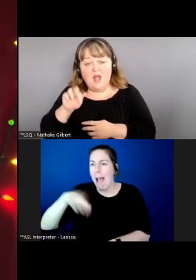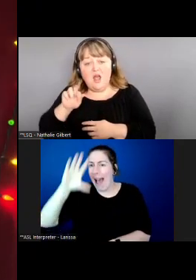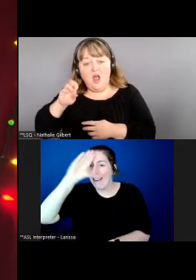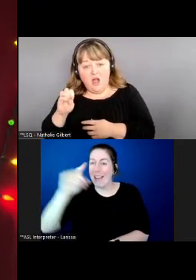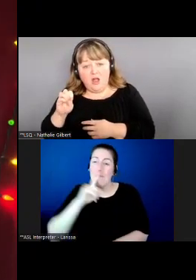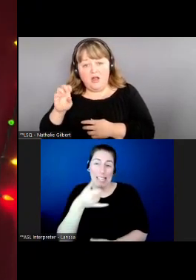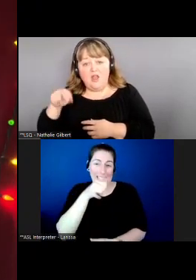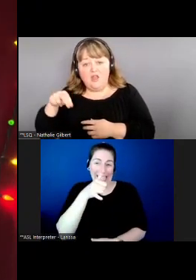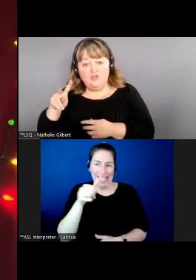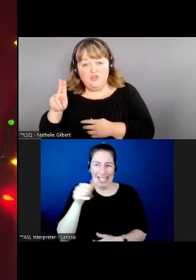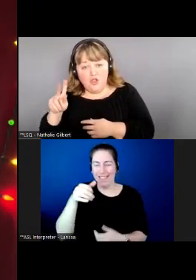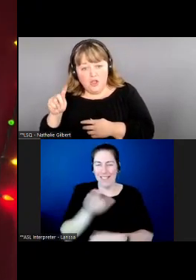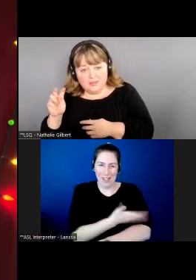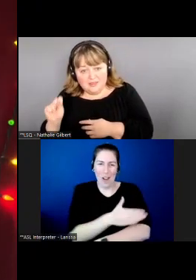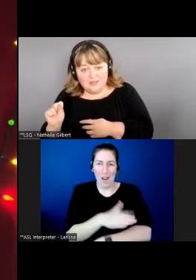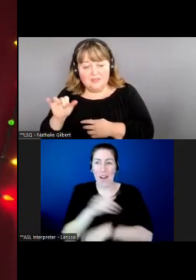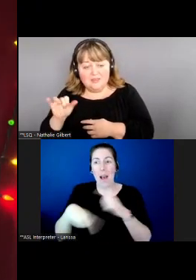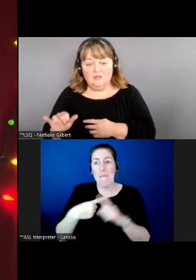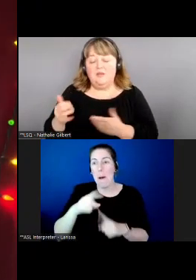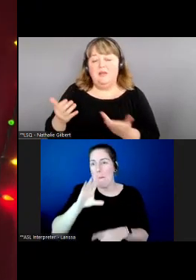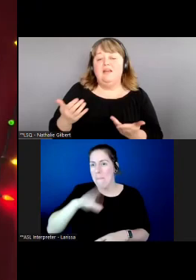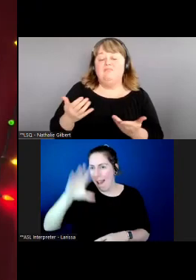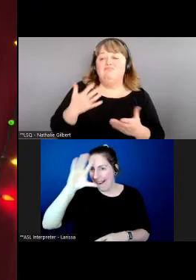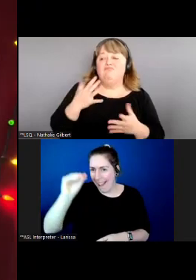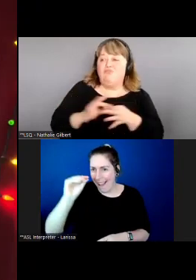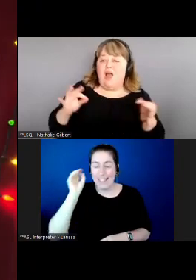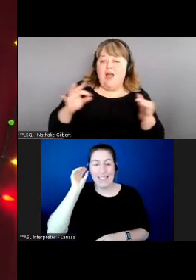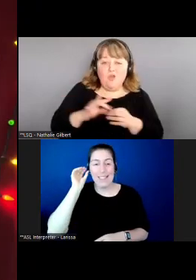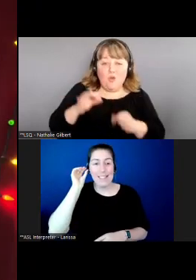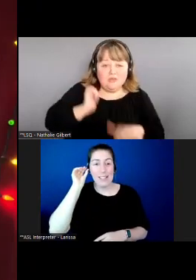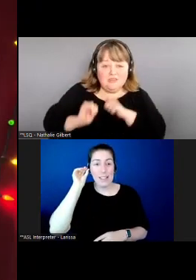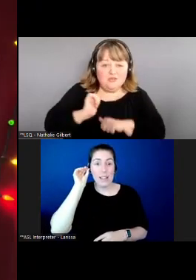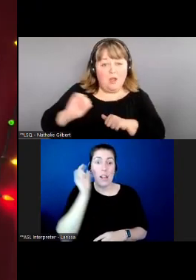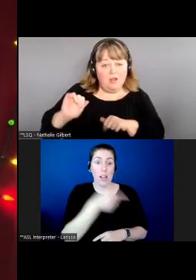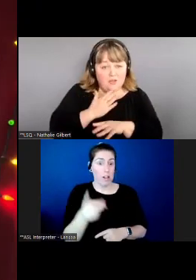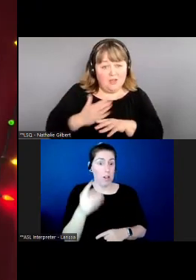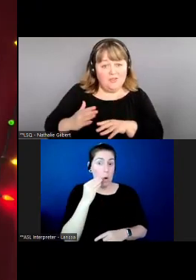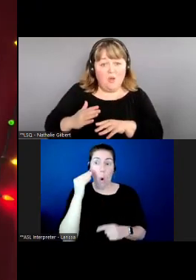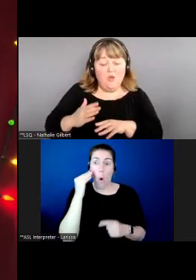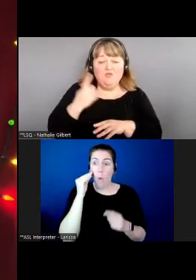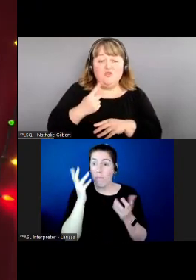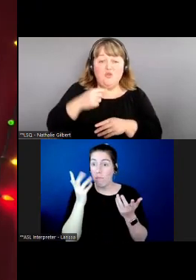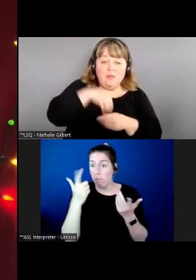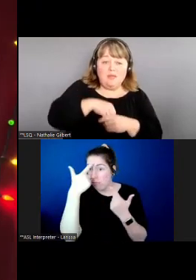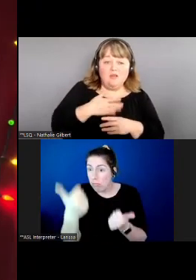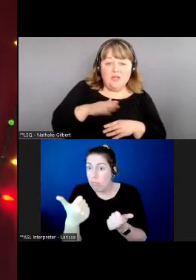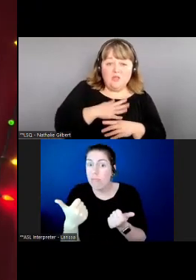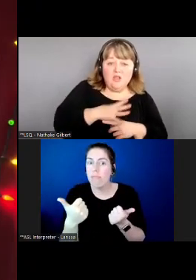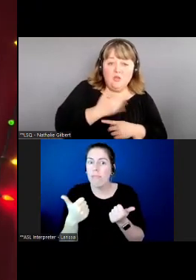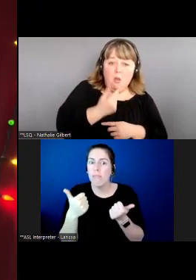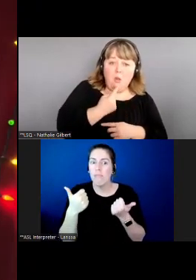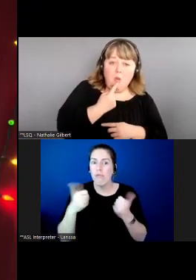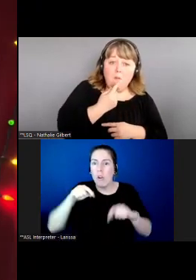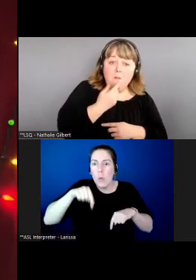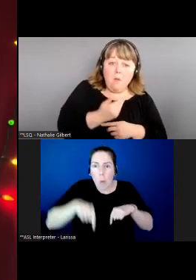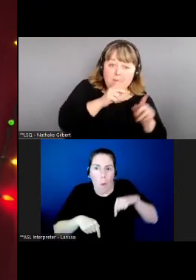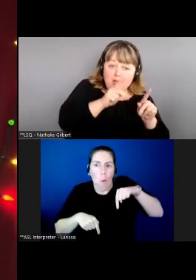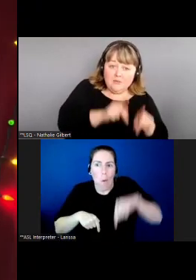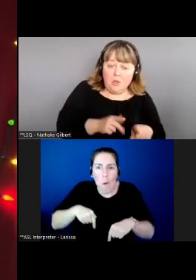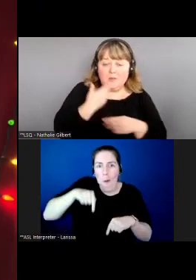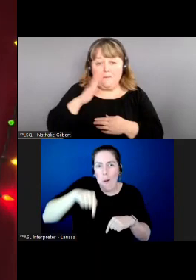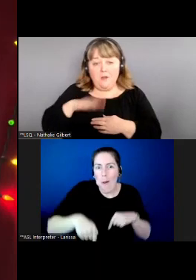about the bad guys. If at home you want to, you know, do your sneakiest moves you can, move your